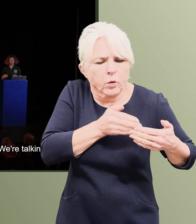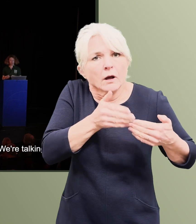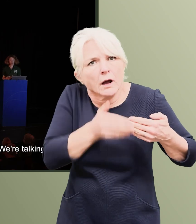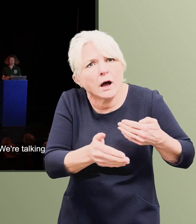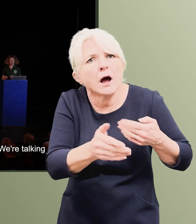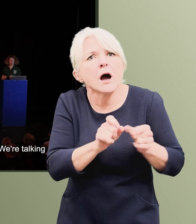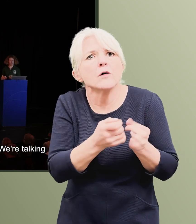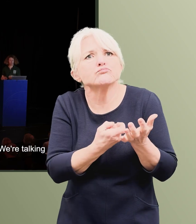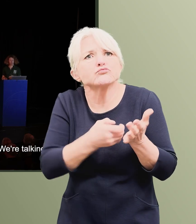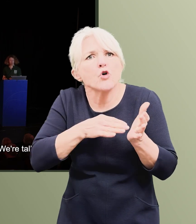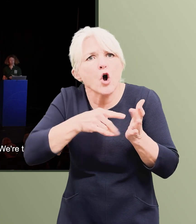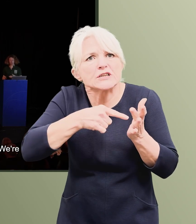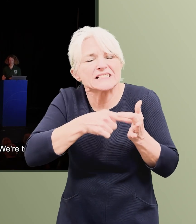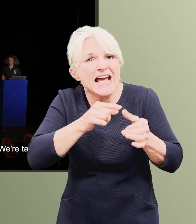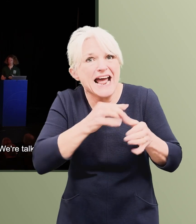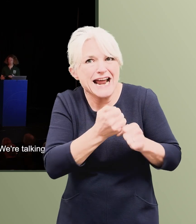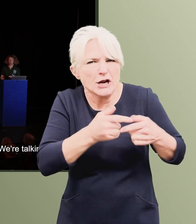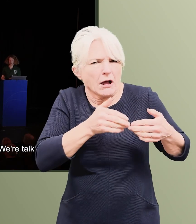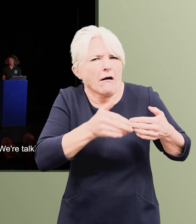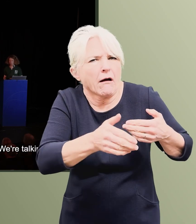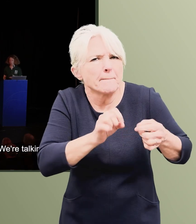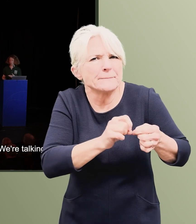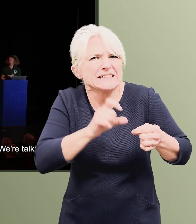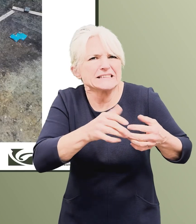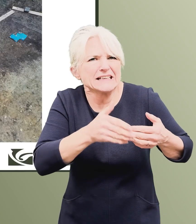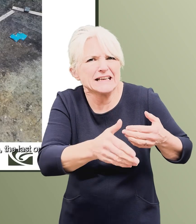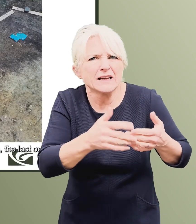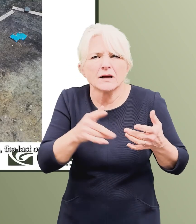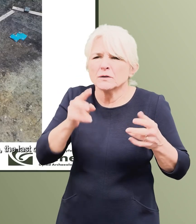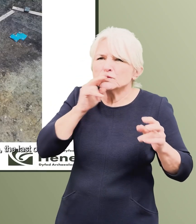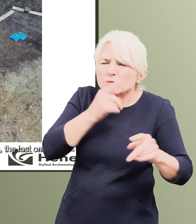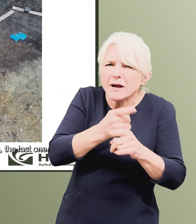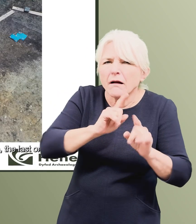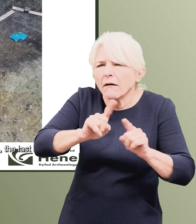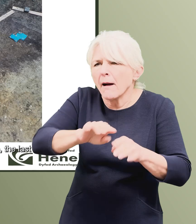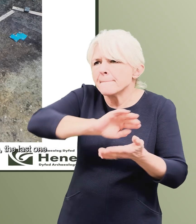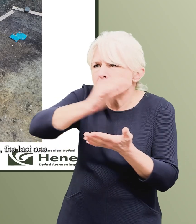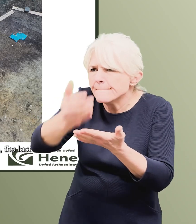places or waypoints or that sort of thing. We're talking standing stones, stone circles, that sort of thing.